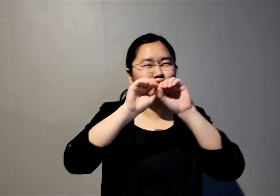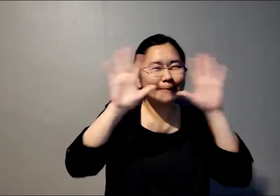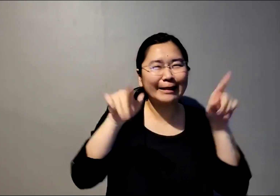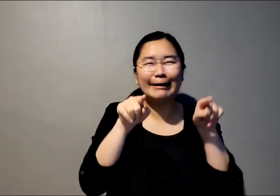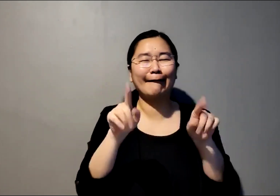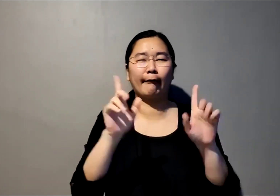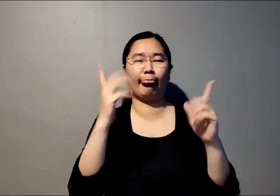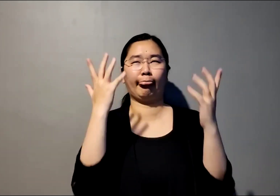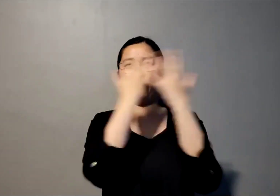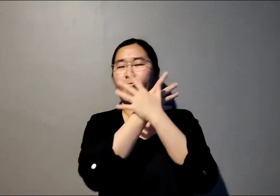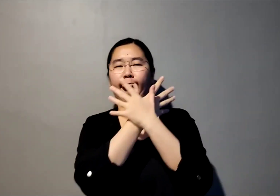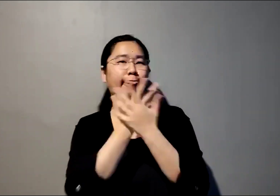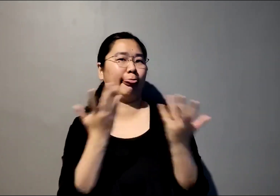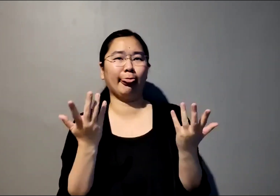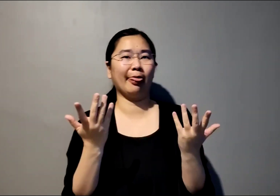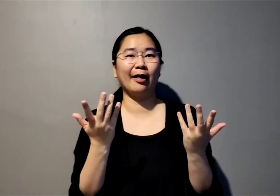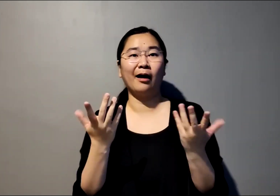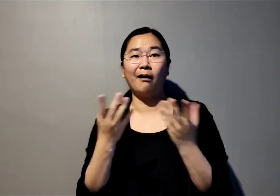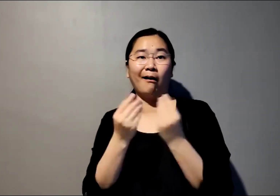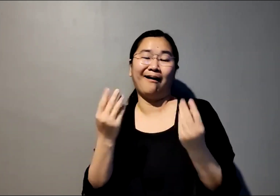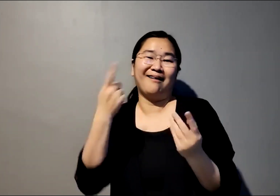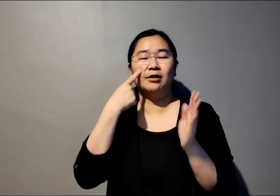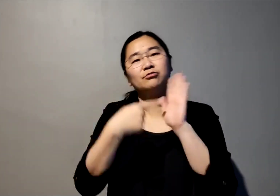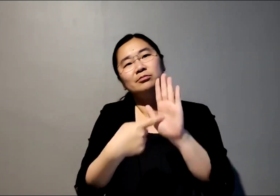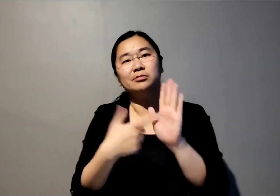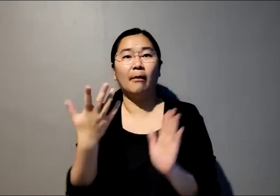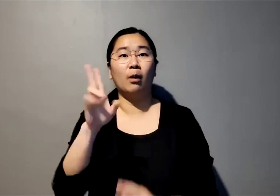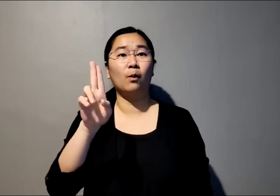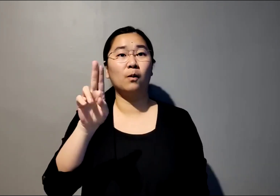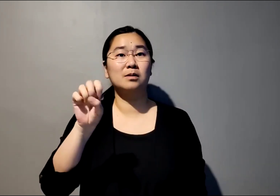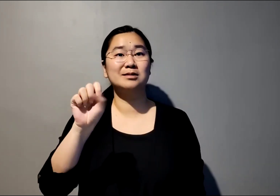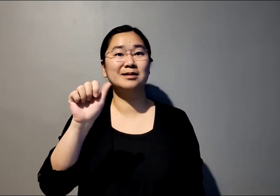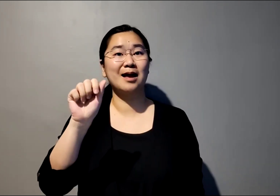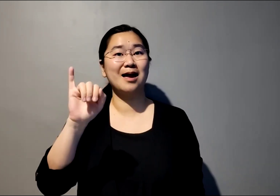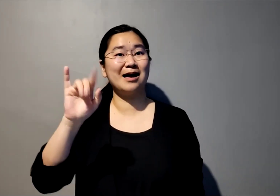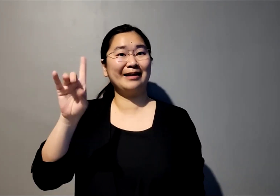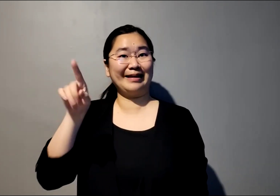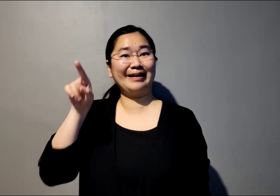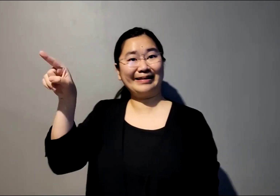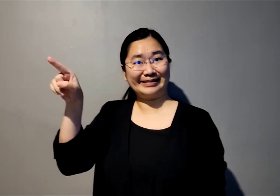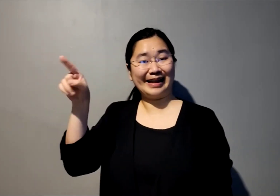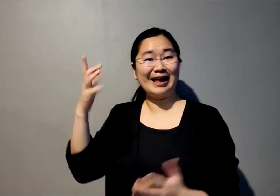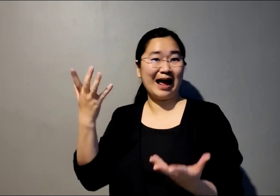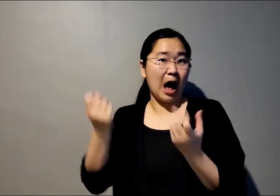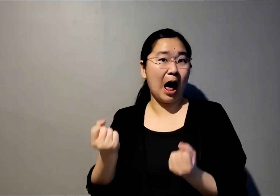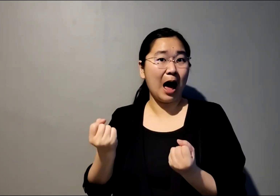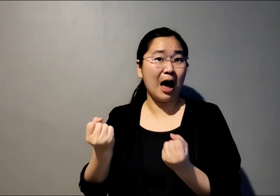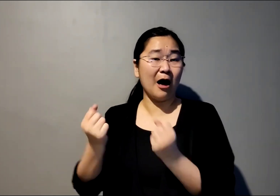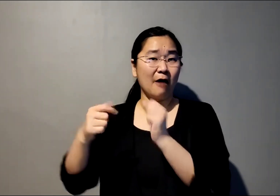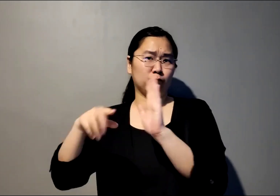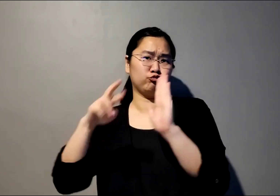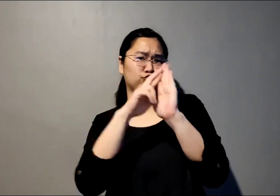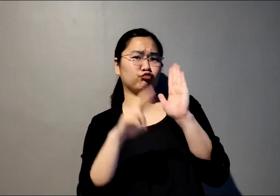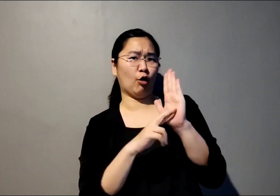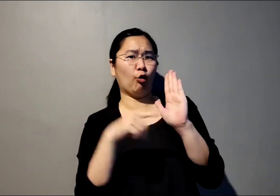mean, whatever the reason is. And if the government believes that they need kind of maintenance or regular renovation, they should do it from their